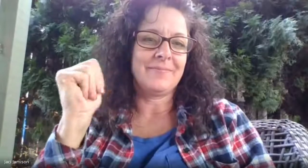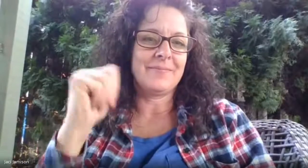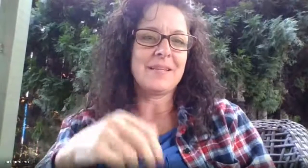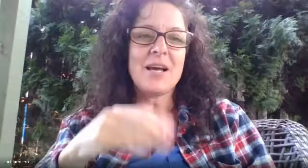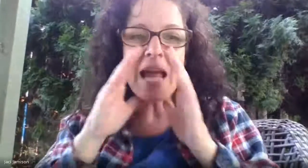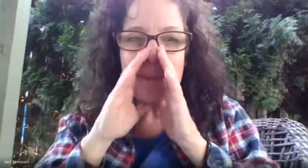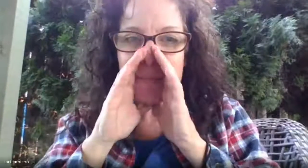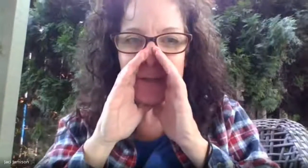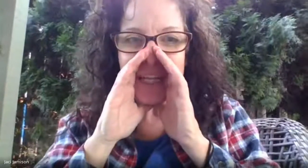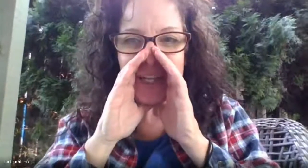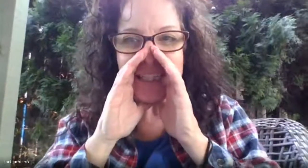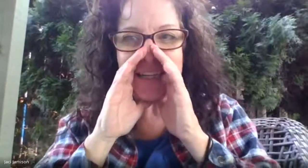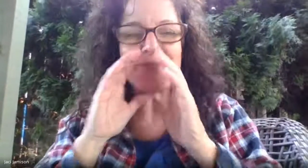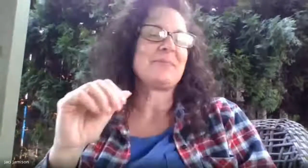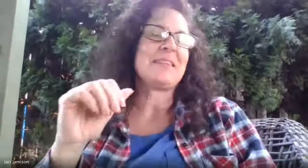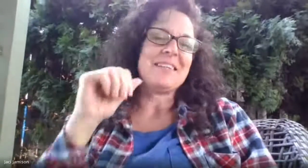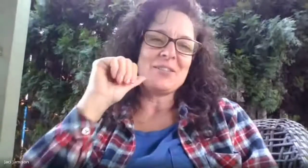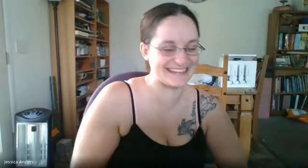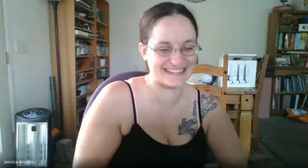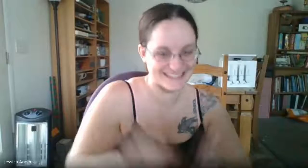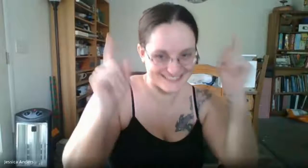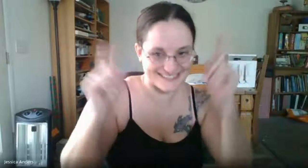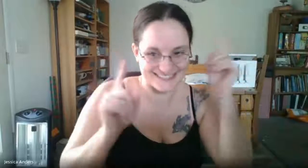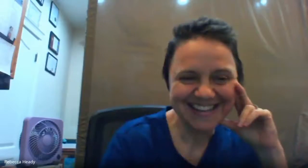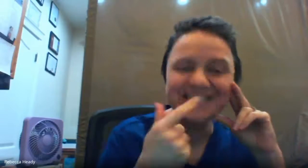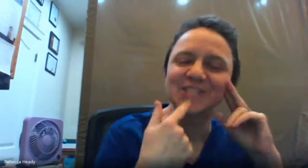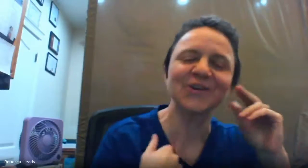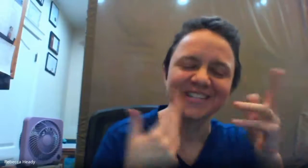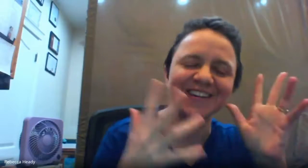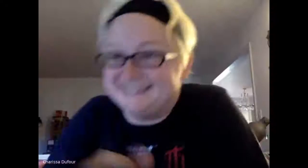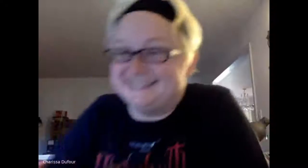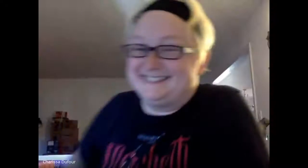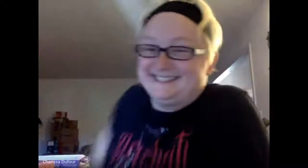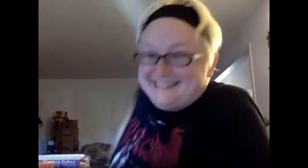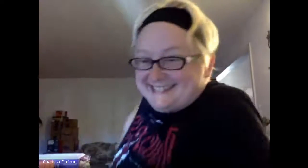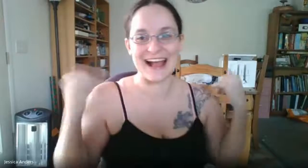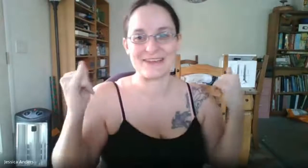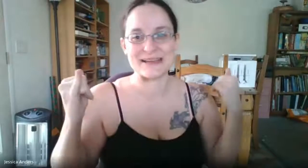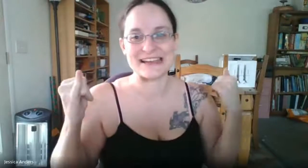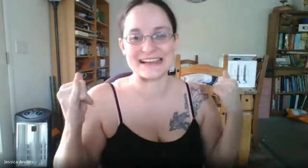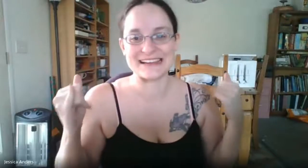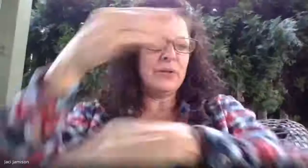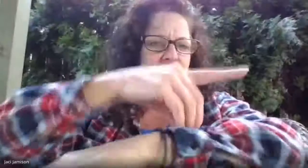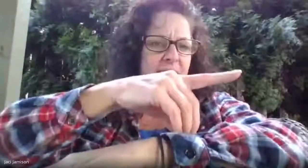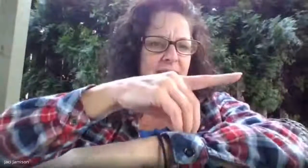Happy birthday, Jessica. Hey, sign that. Told us already. happy birthday, Birthday.